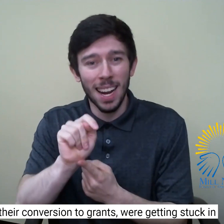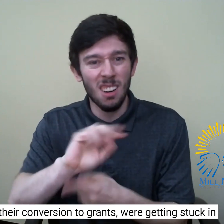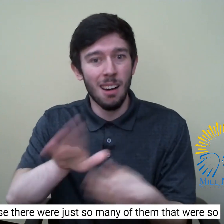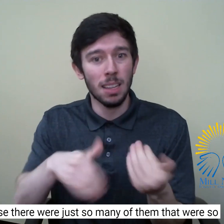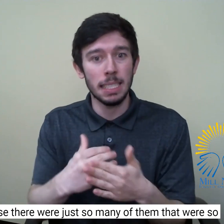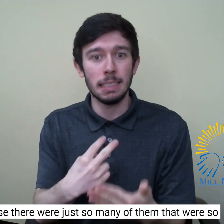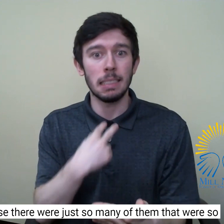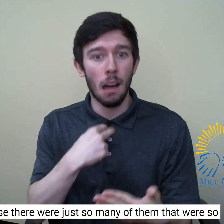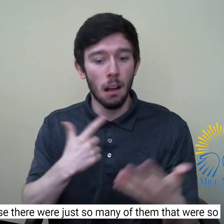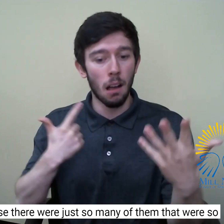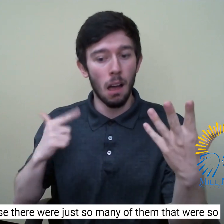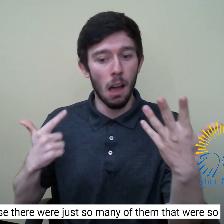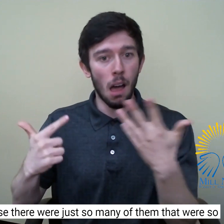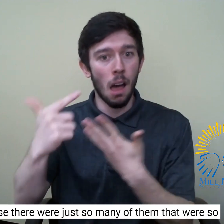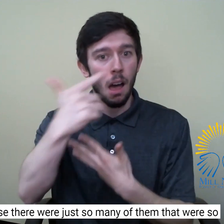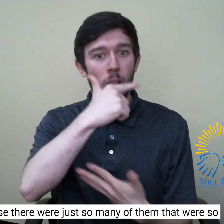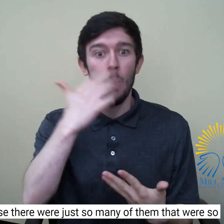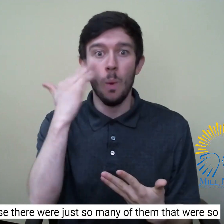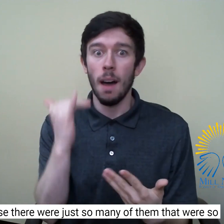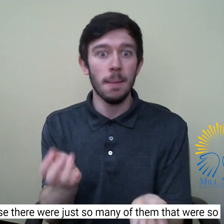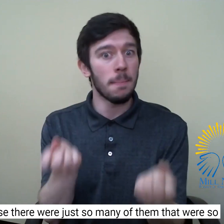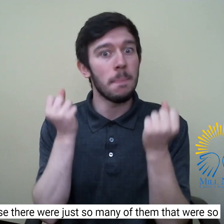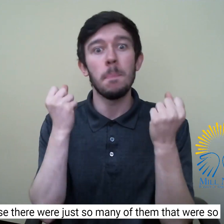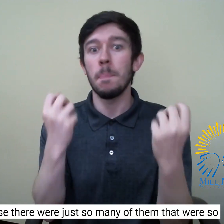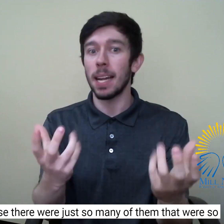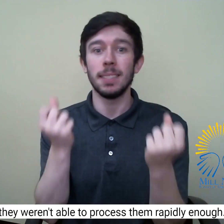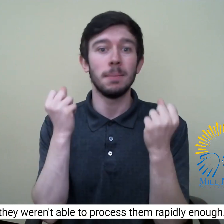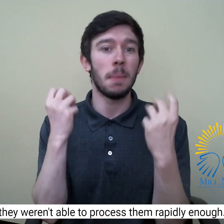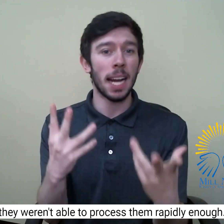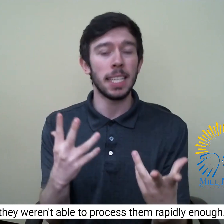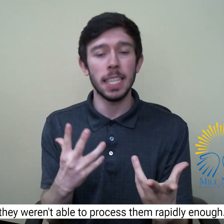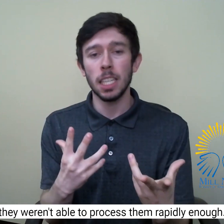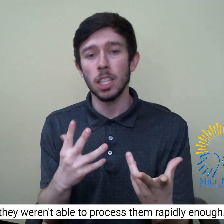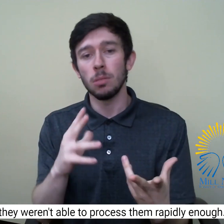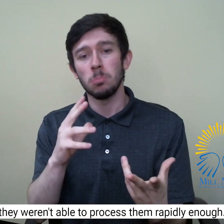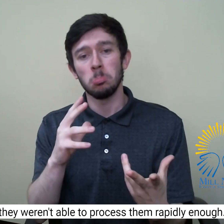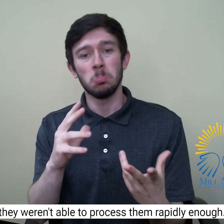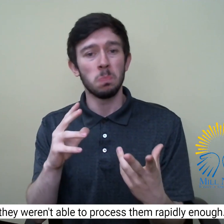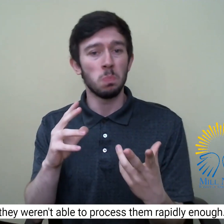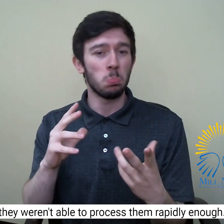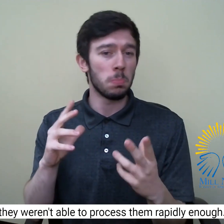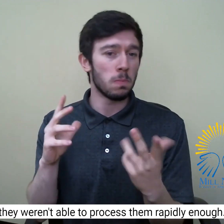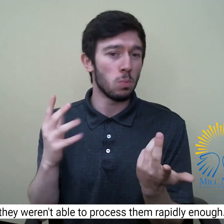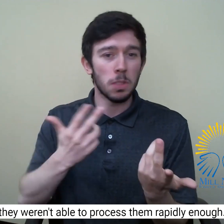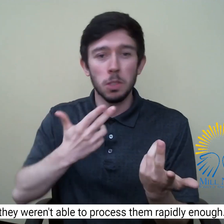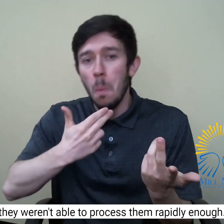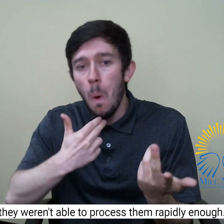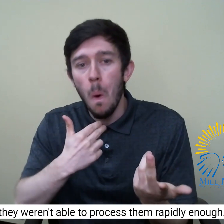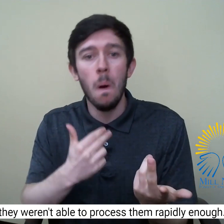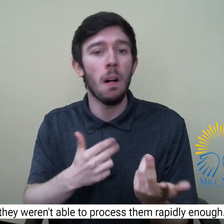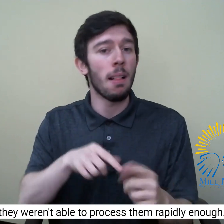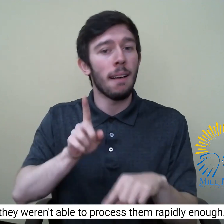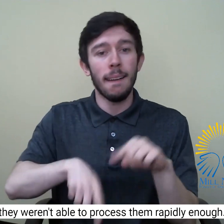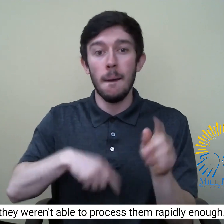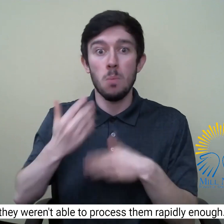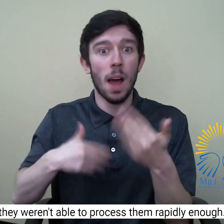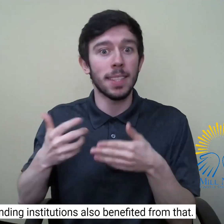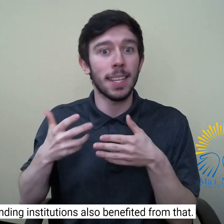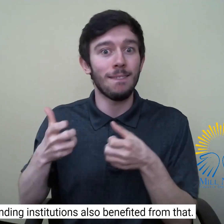the pipeline because there were just so many of them that were so relatively small that they weren't able to process them rapidly enough. And so the